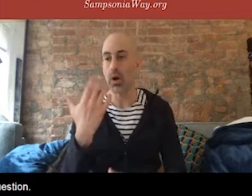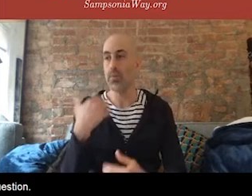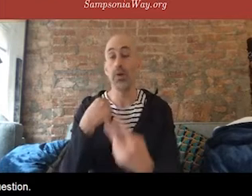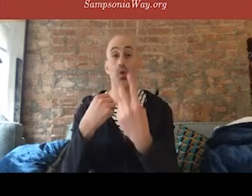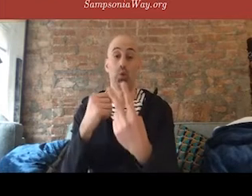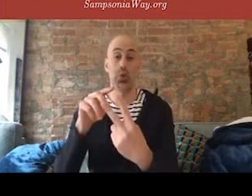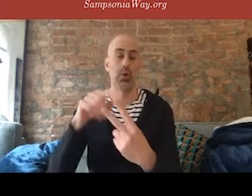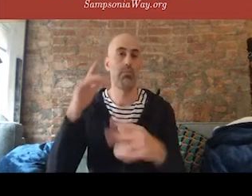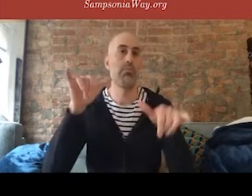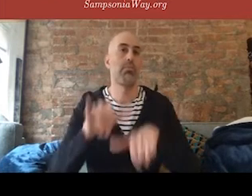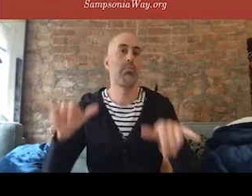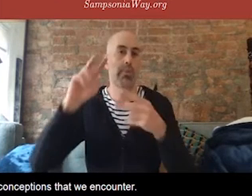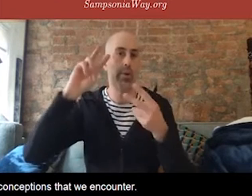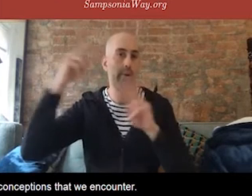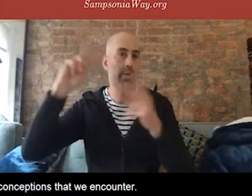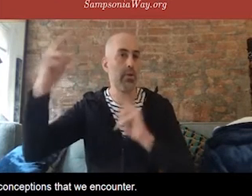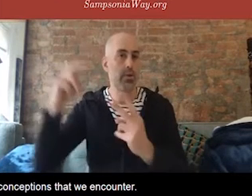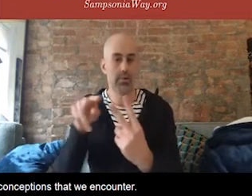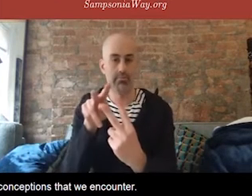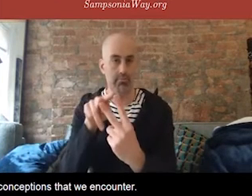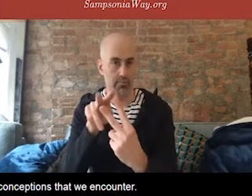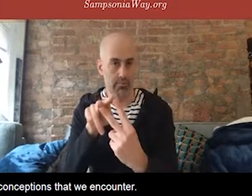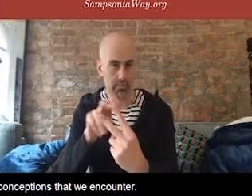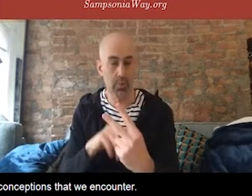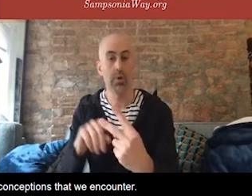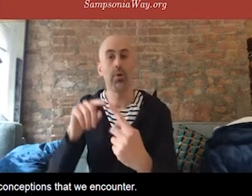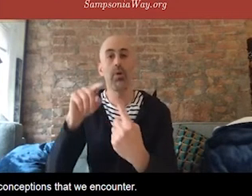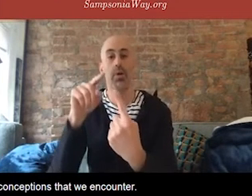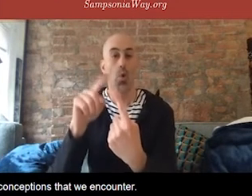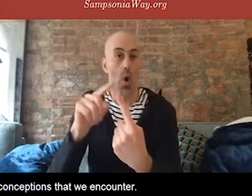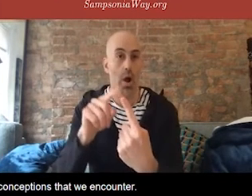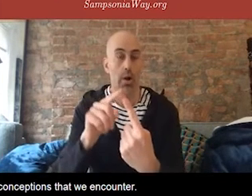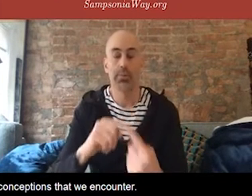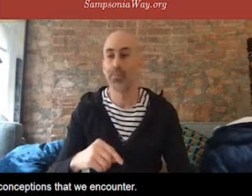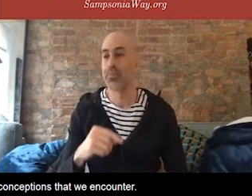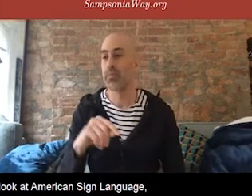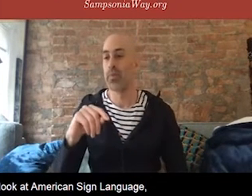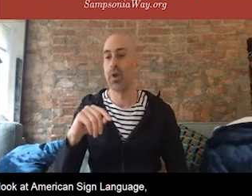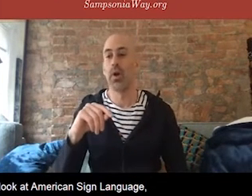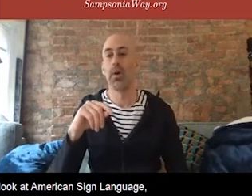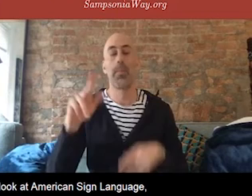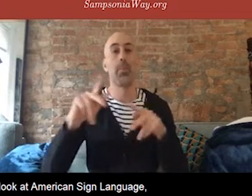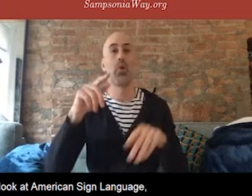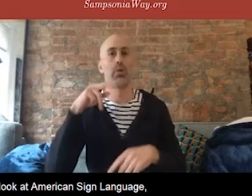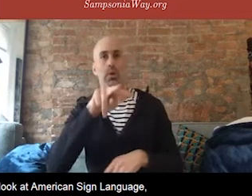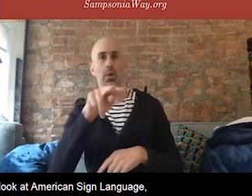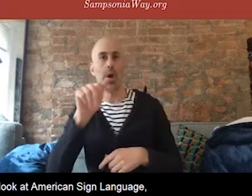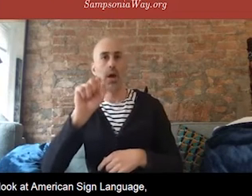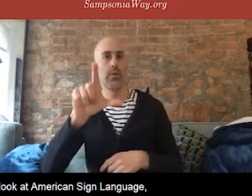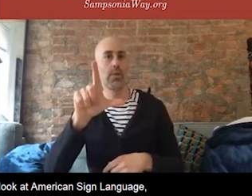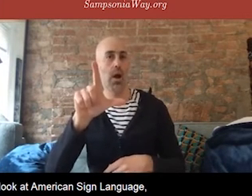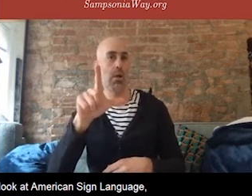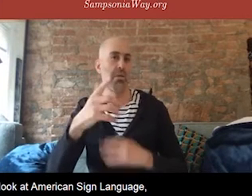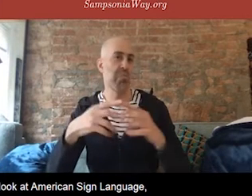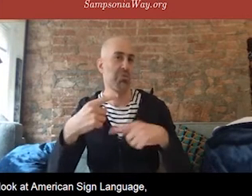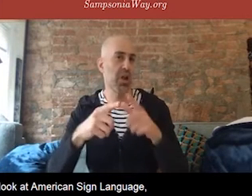That's a good question. Yeah, so there are two very common misconceptions that we encounter. The first one out of the